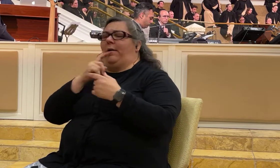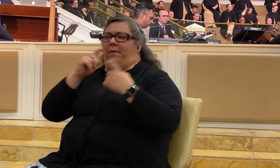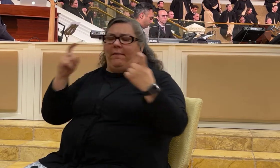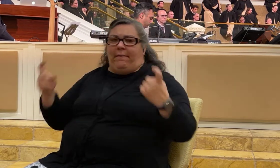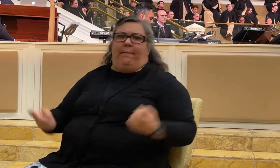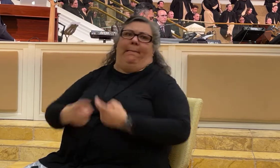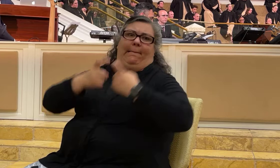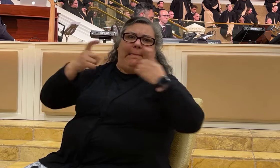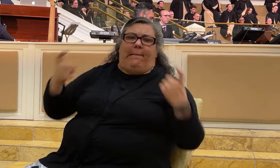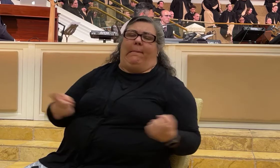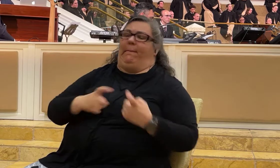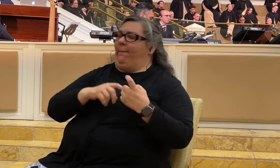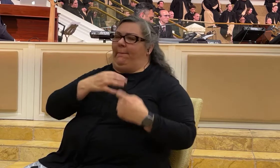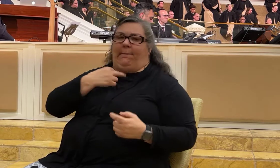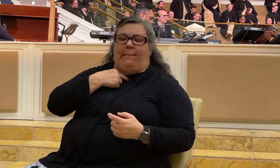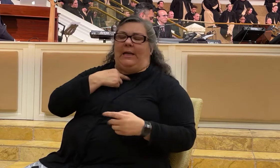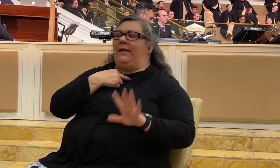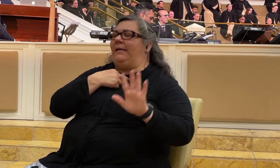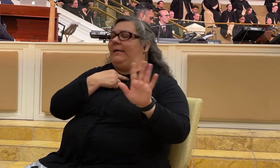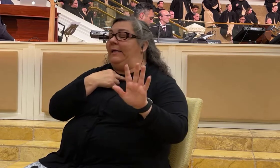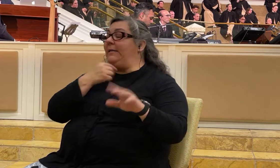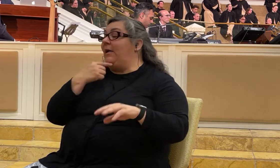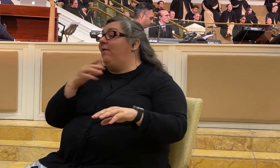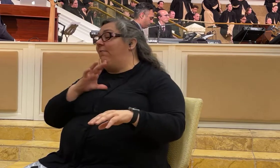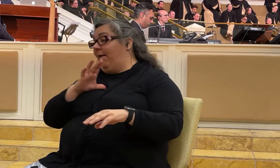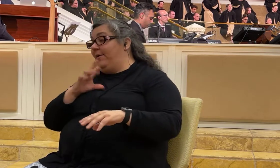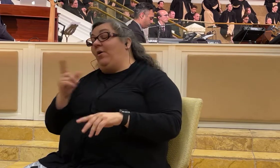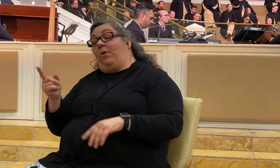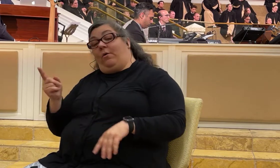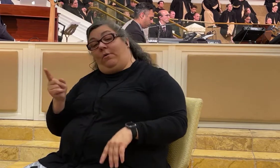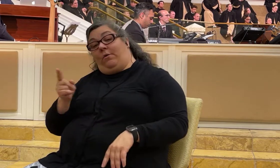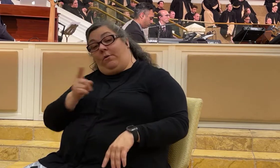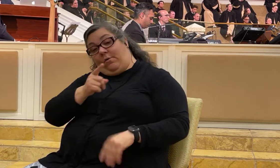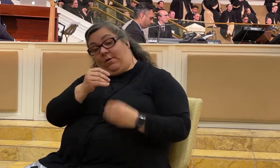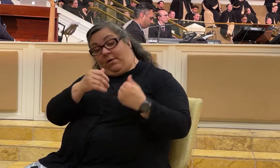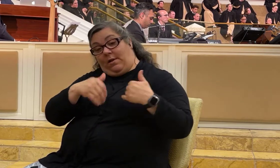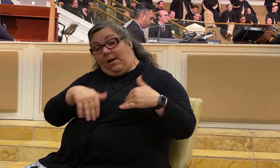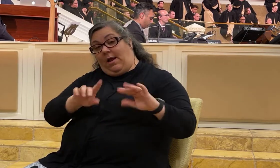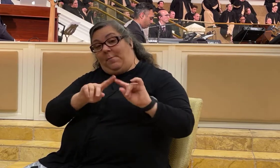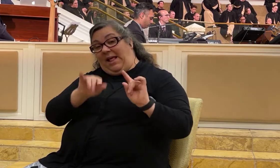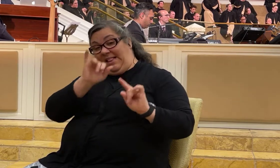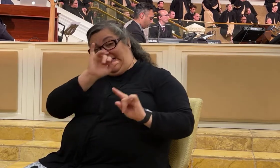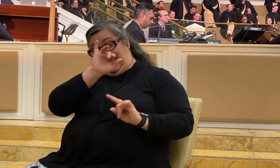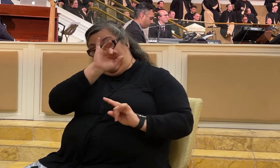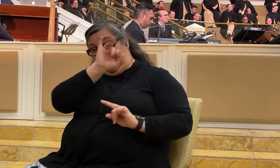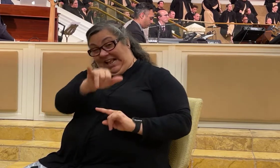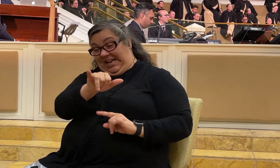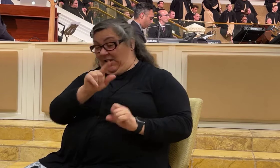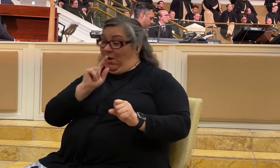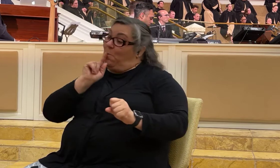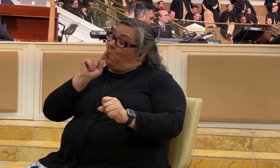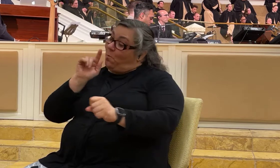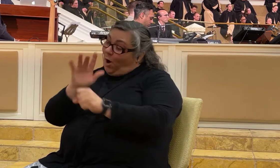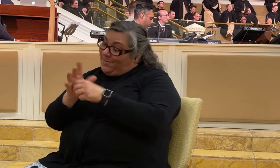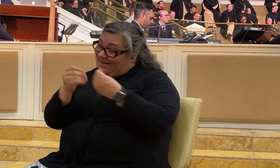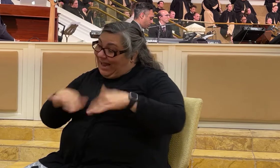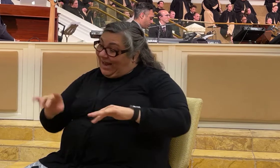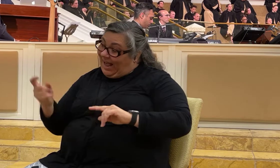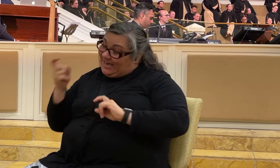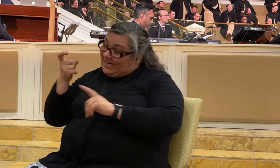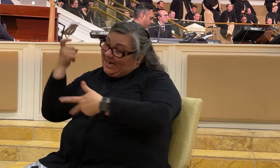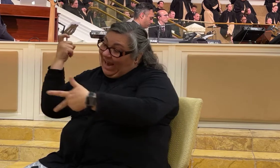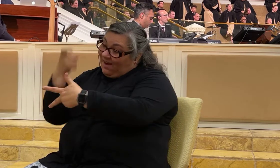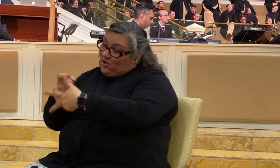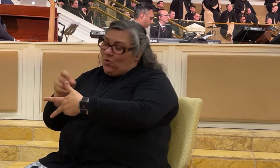down to Egypt, but it's not the land. It's not the purpose. It's not the place that I gave to you as